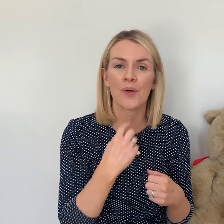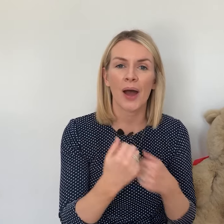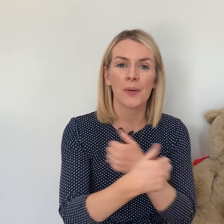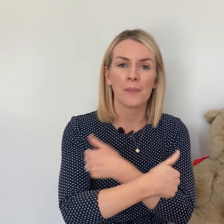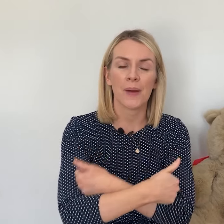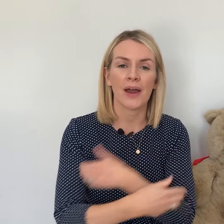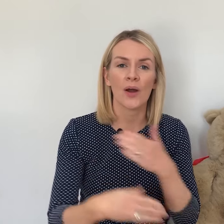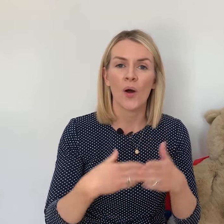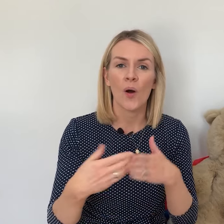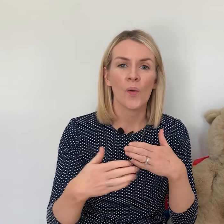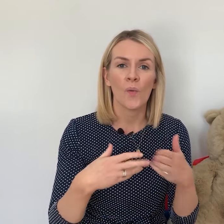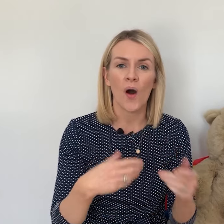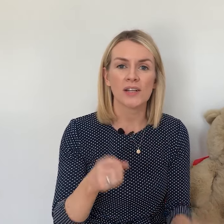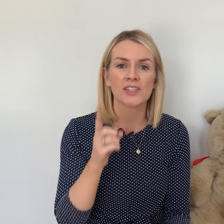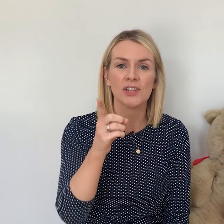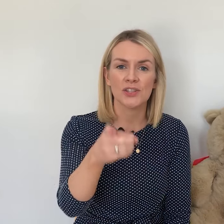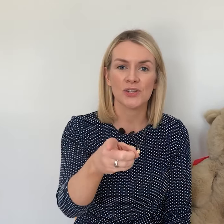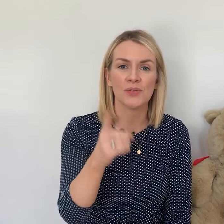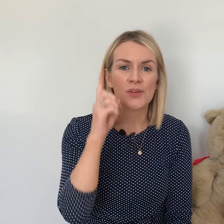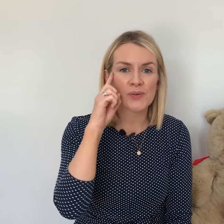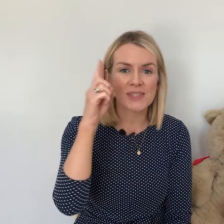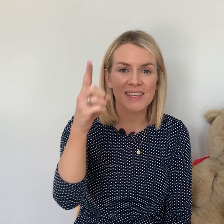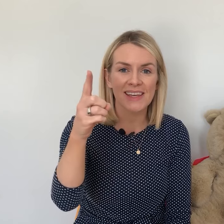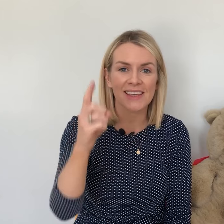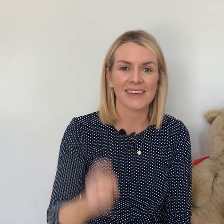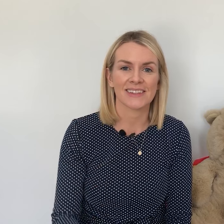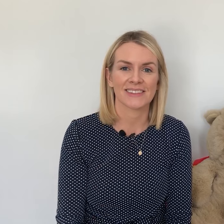Brown Bear, What Do You See?